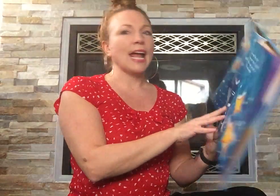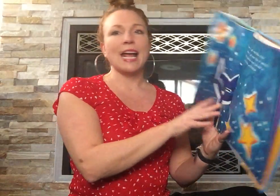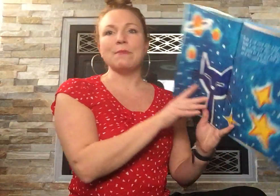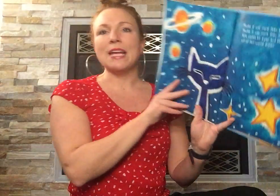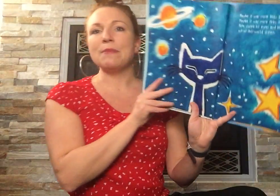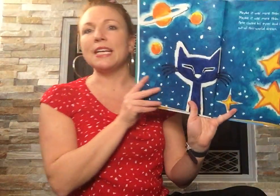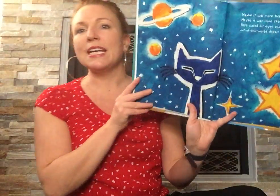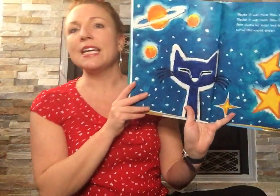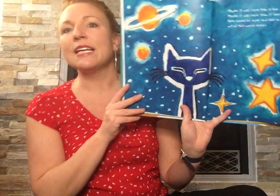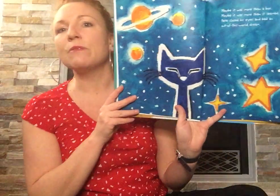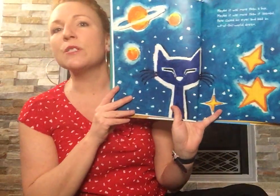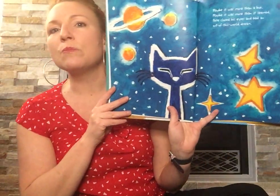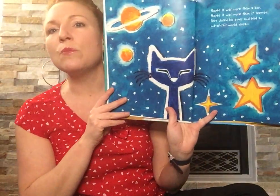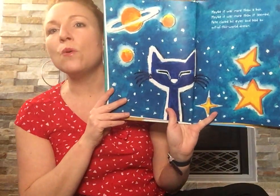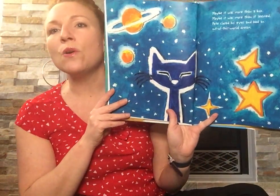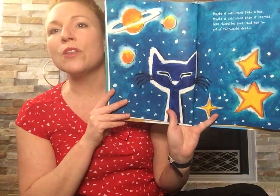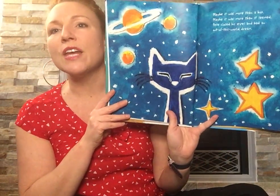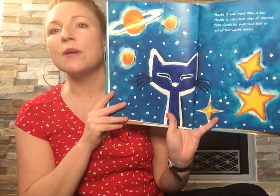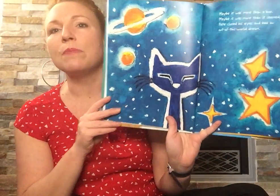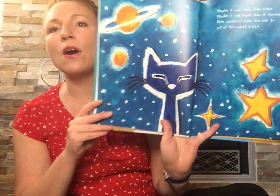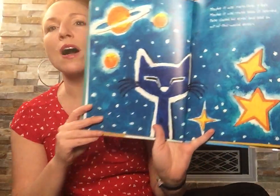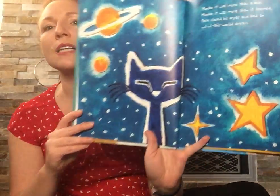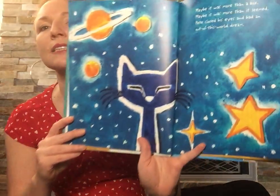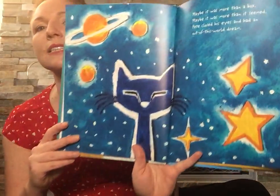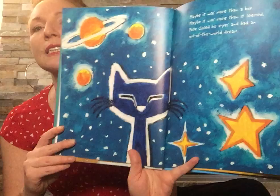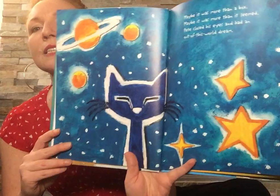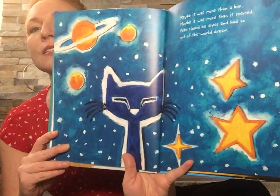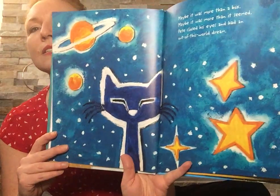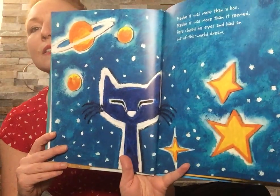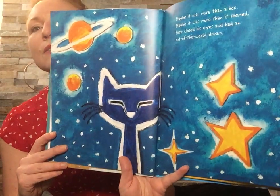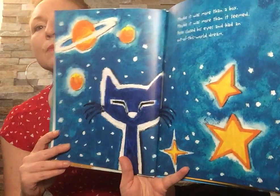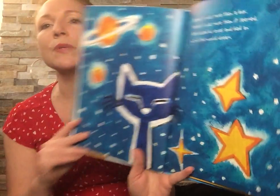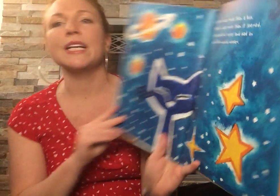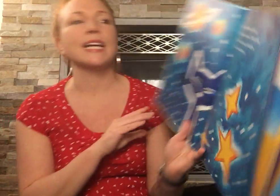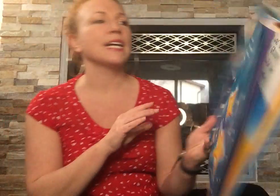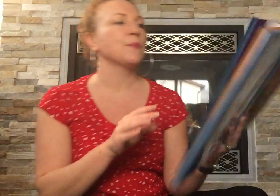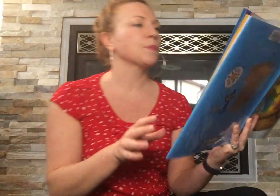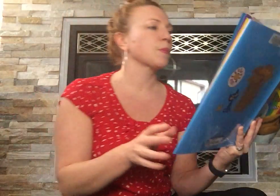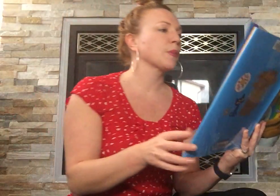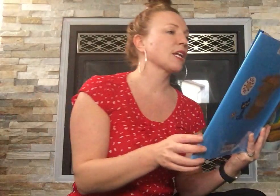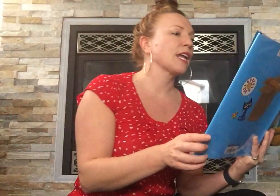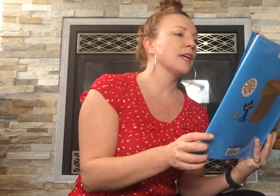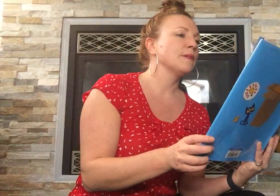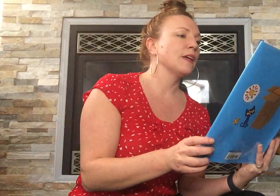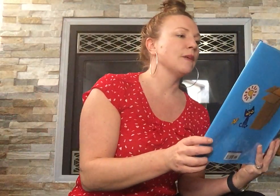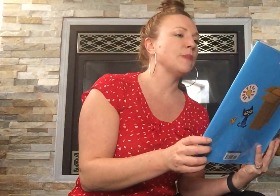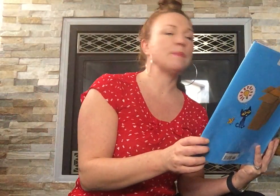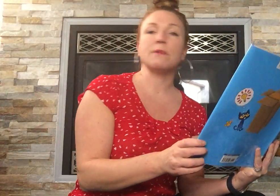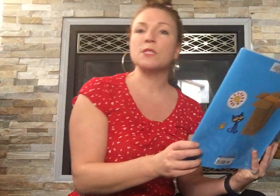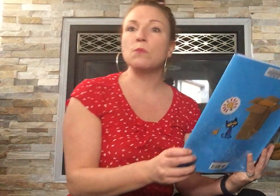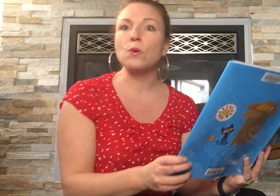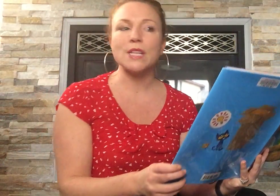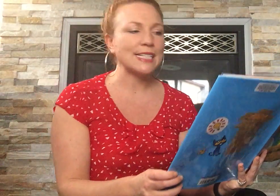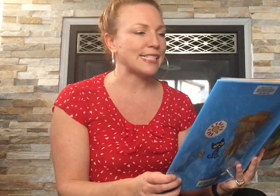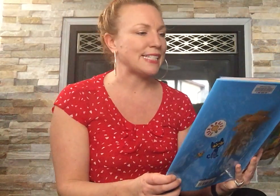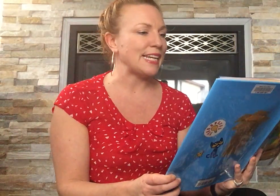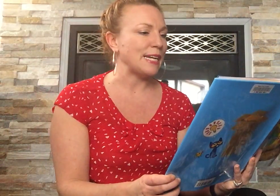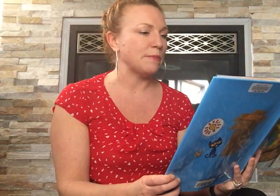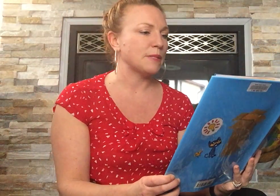Okay, maybe it was more than a box. Ready? Maybe it was more than it seemed.